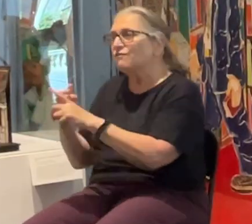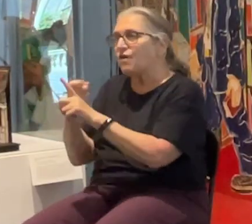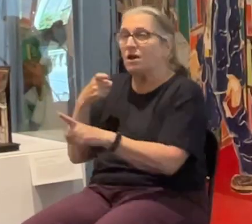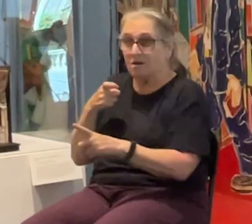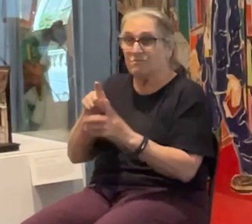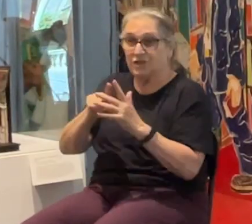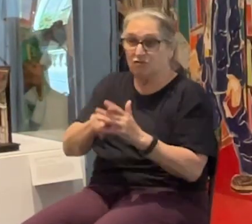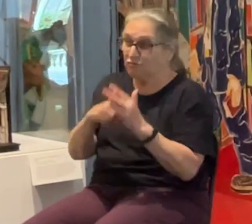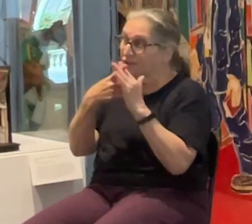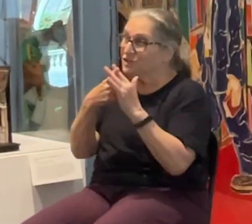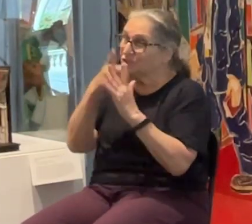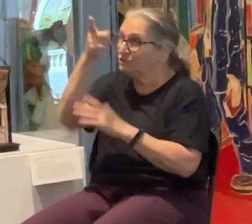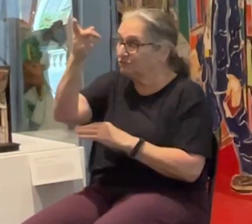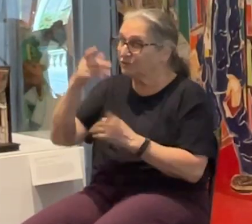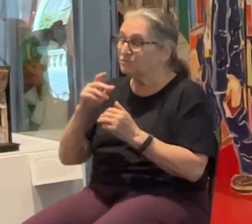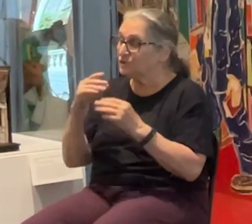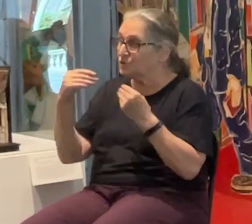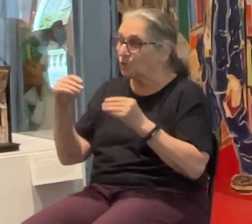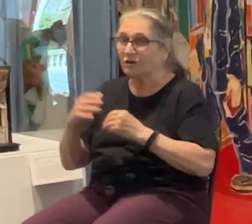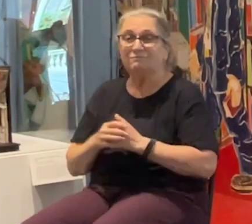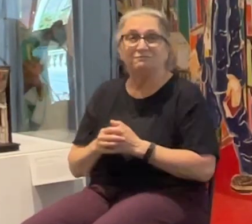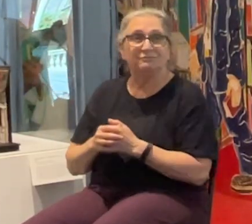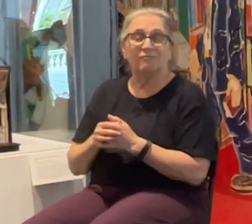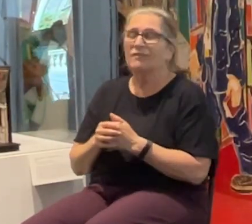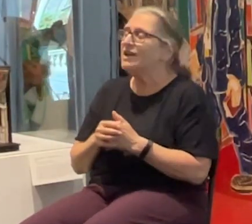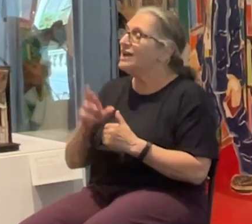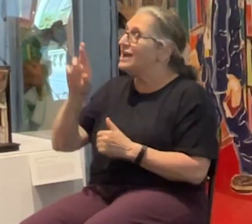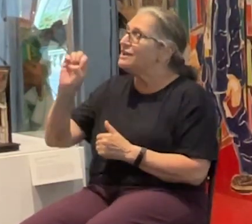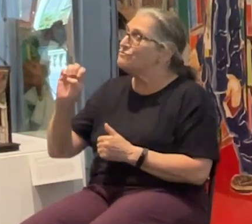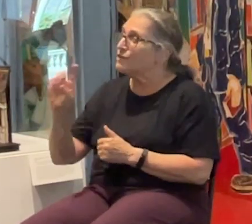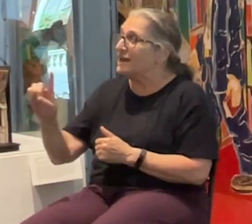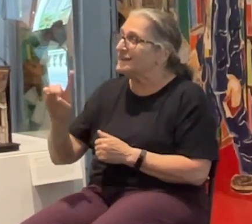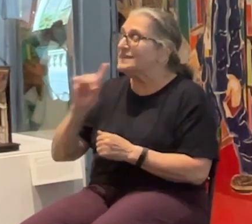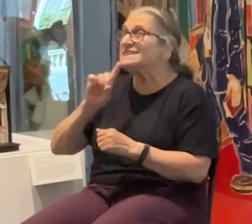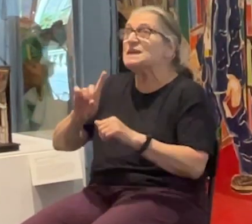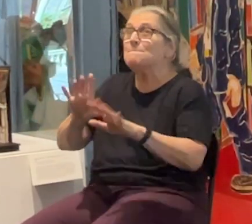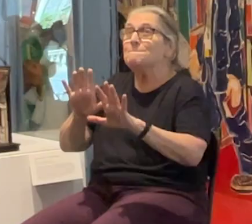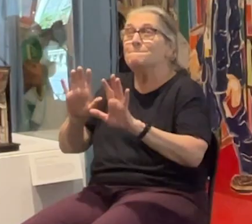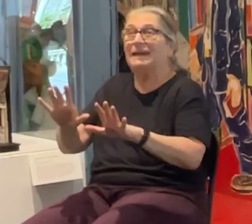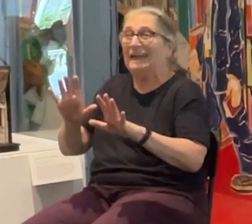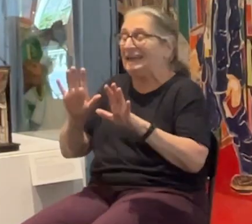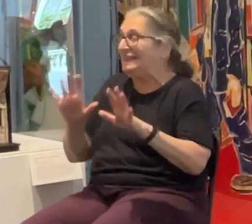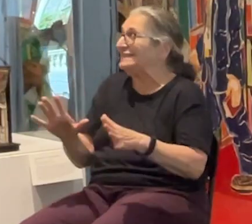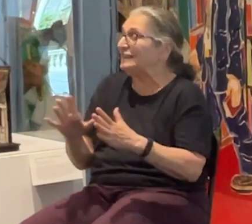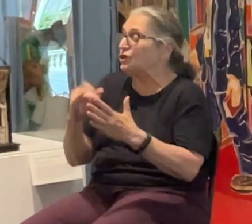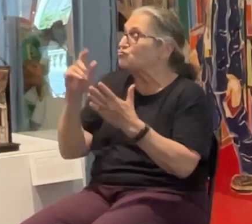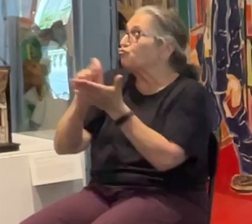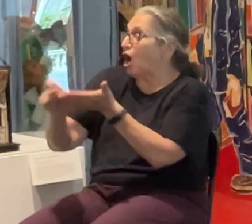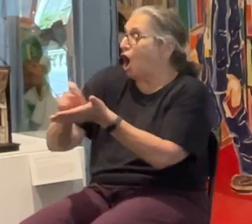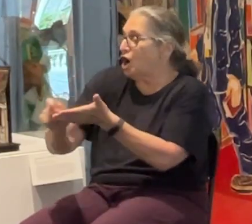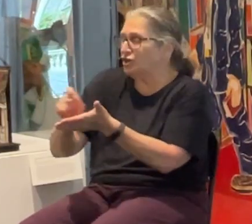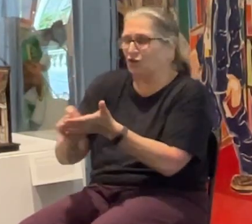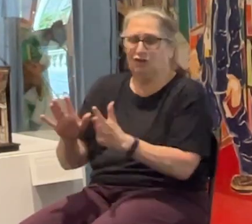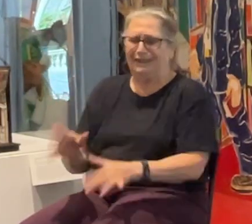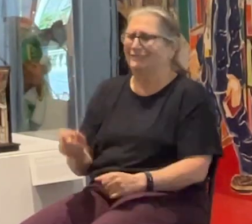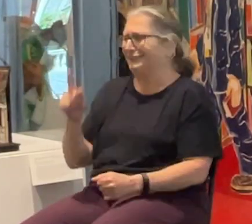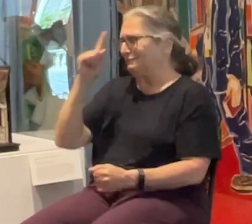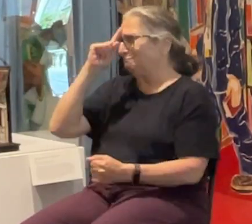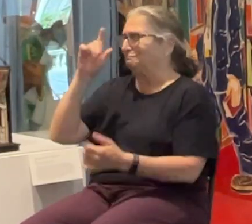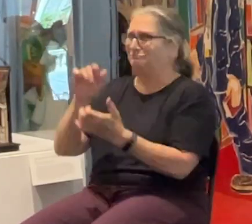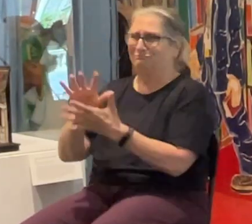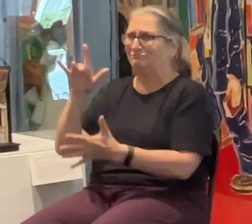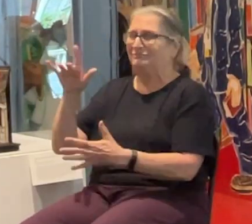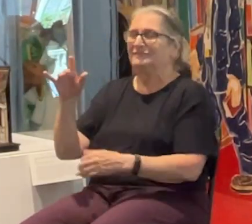one. And Red is an absolutely amazing writer in an absurdist kind of vein. He's